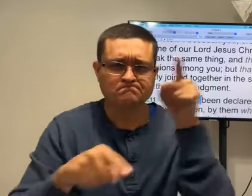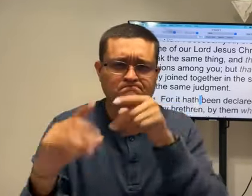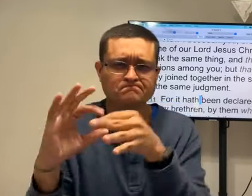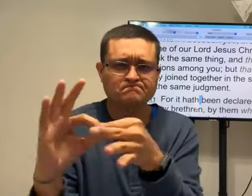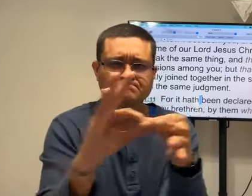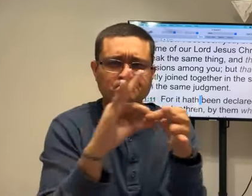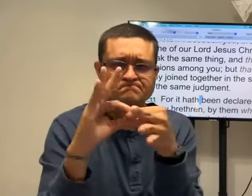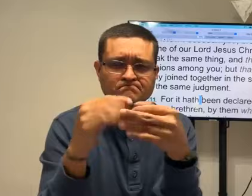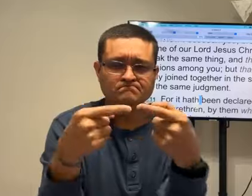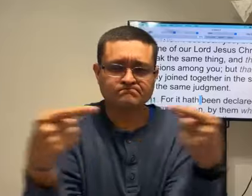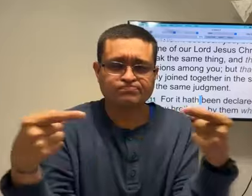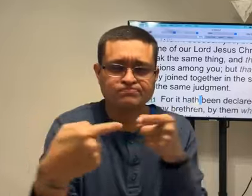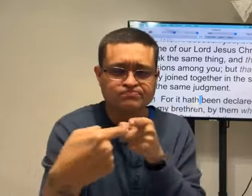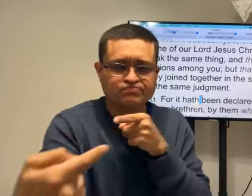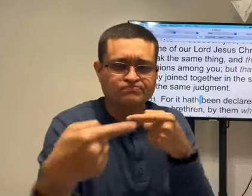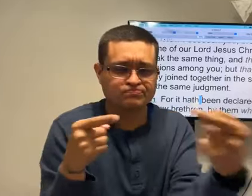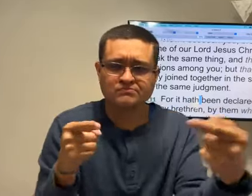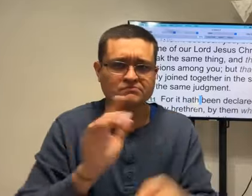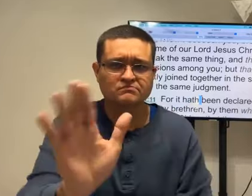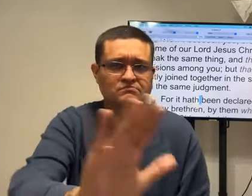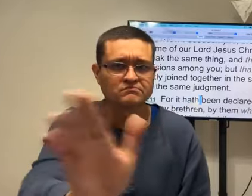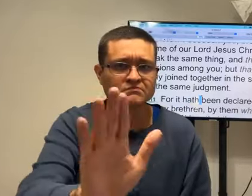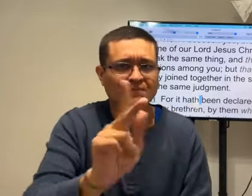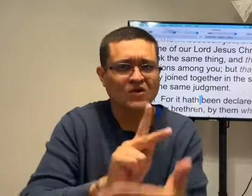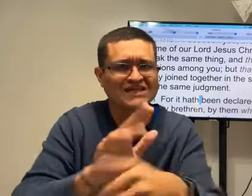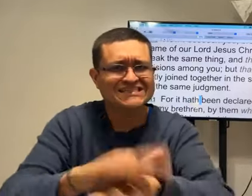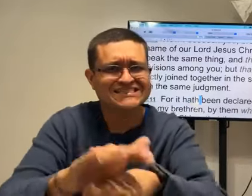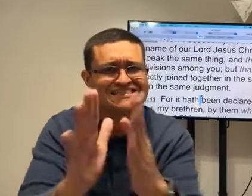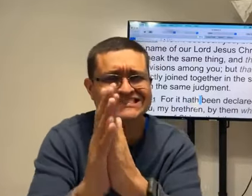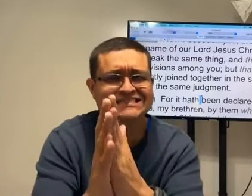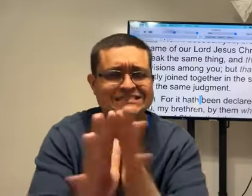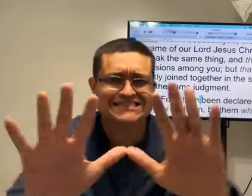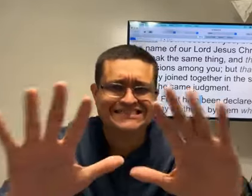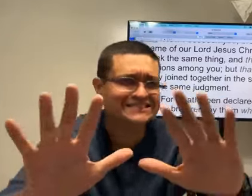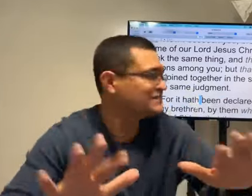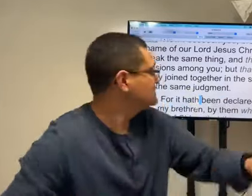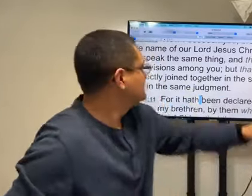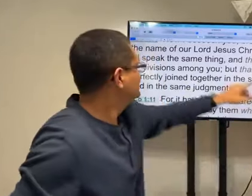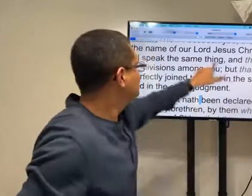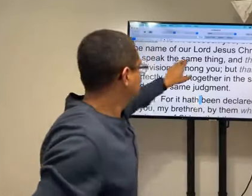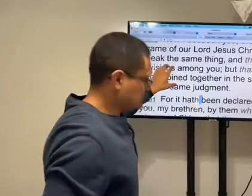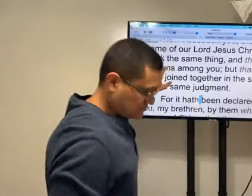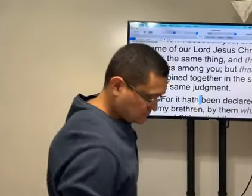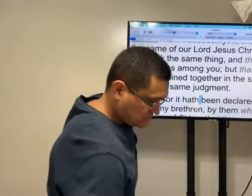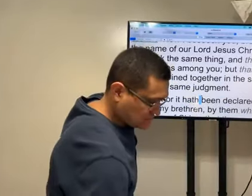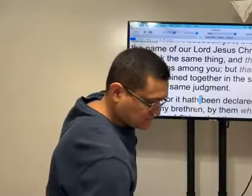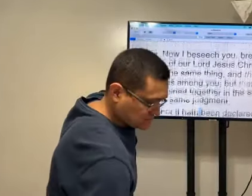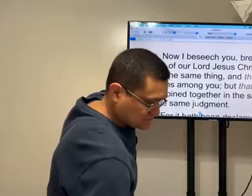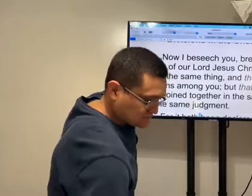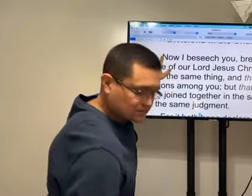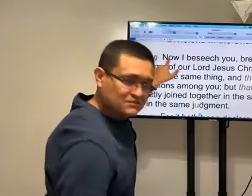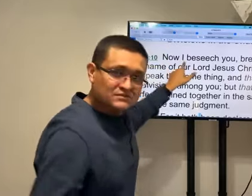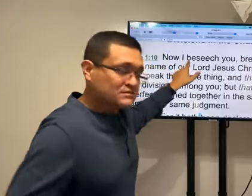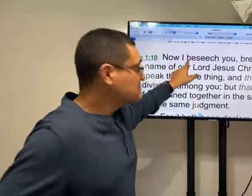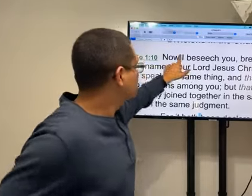Right? We're all in agreement. There's no argument, no division. Paul, again, he's writing to the church, pleading them about this.